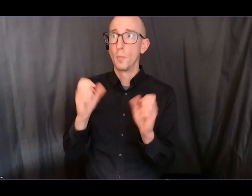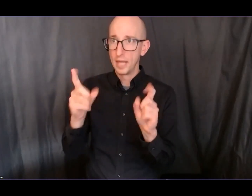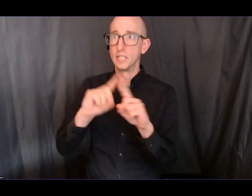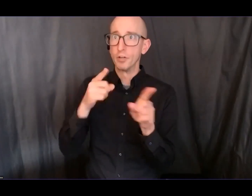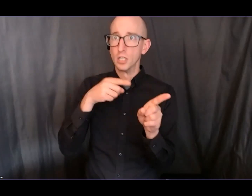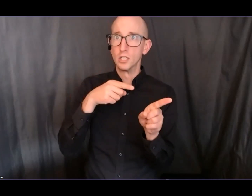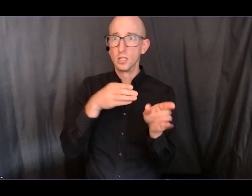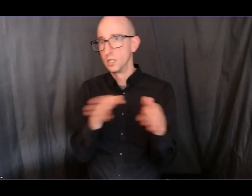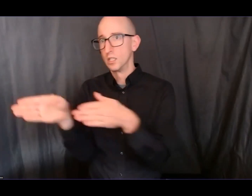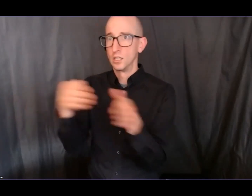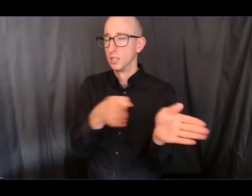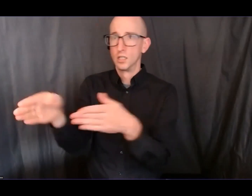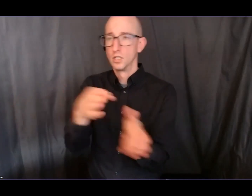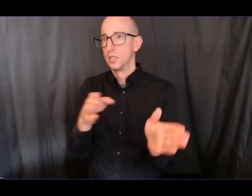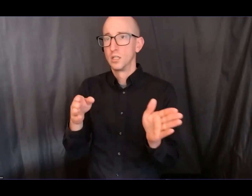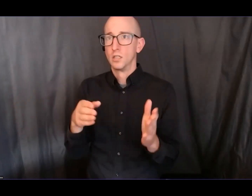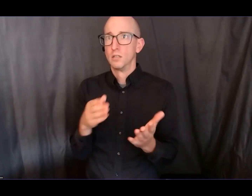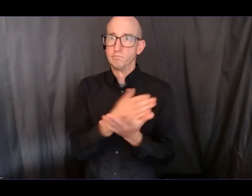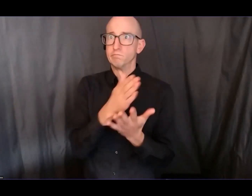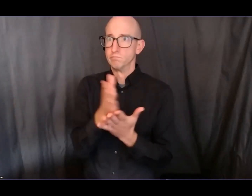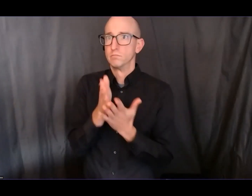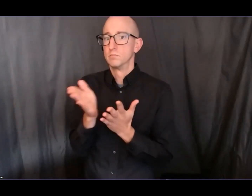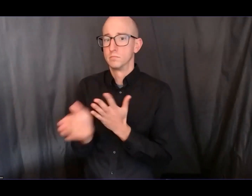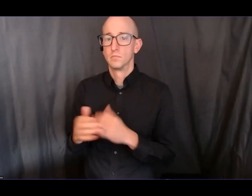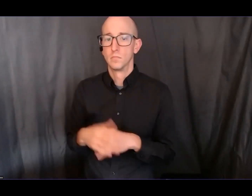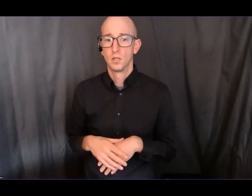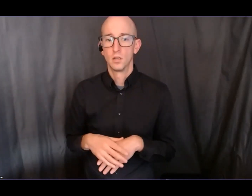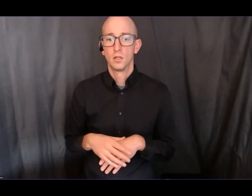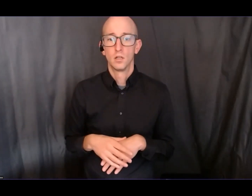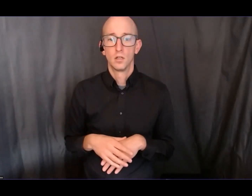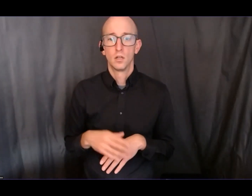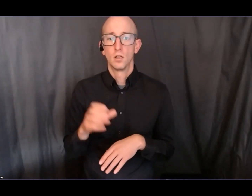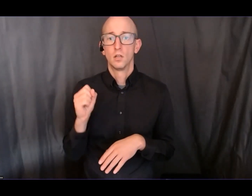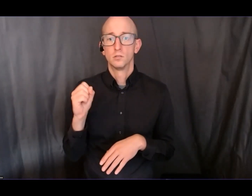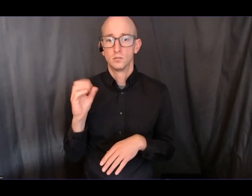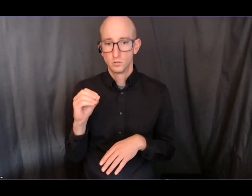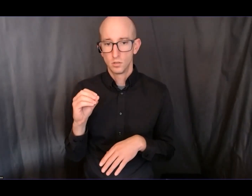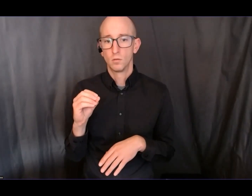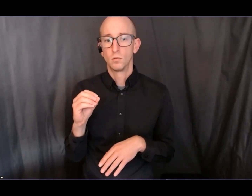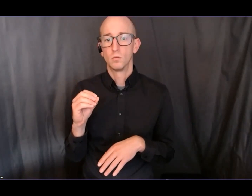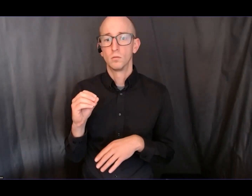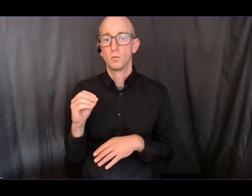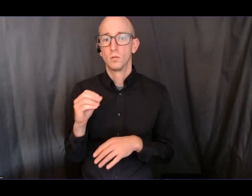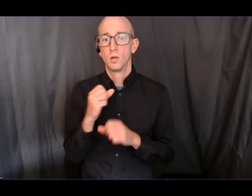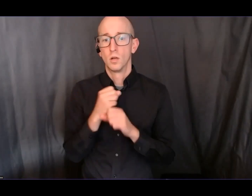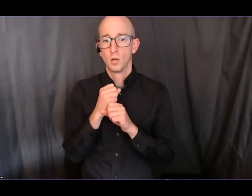making like the scope of that, but very interested in that. And then I think